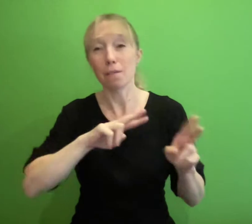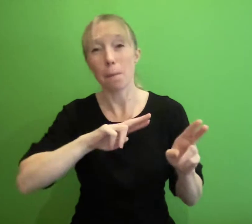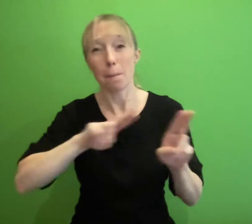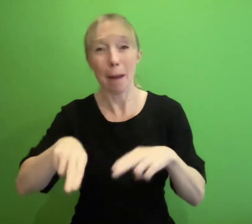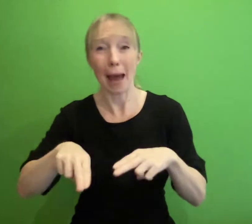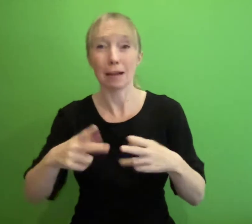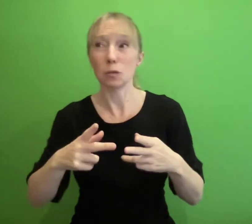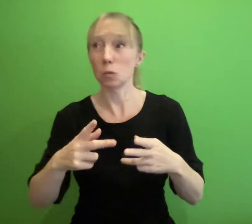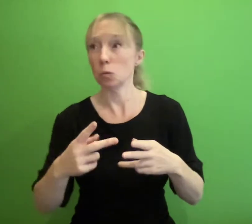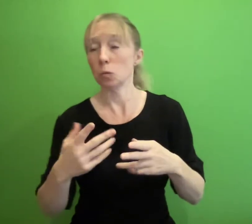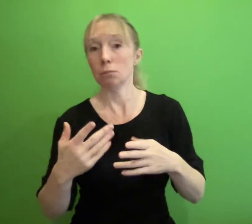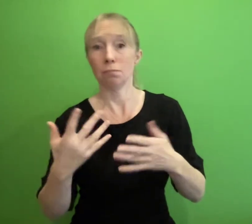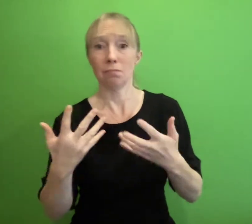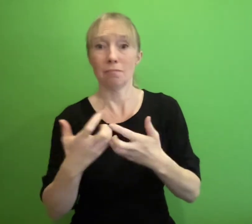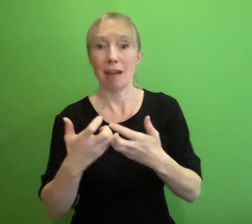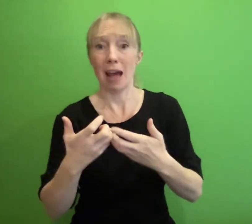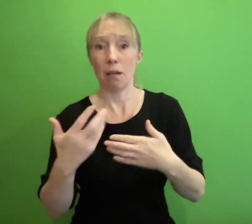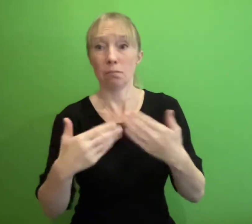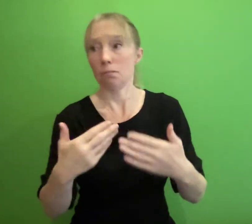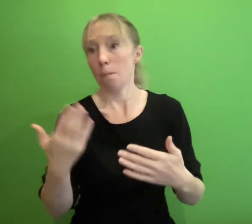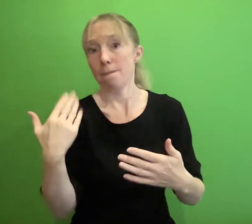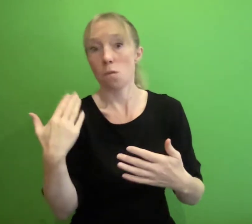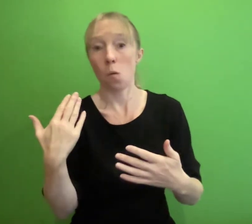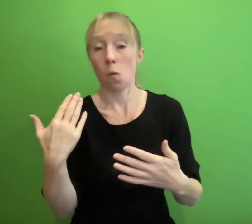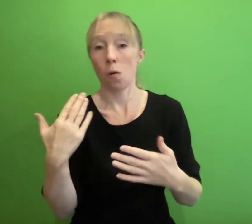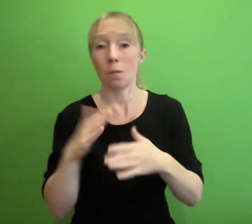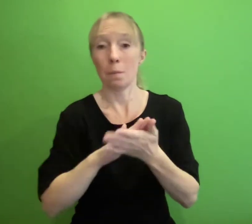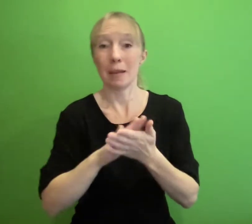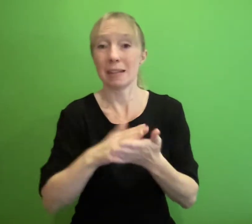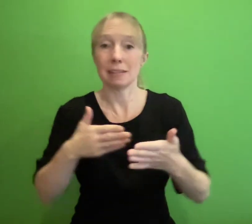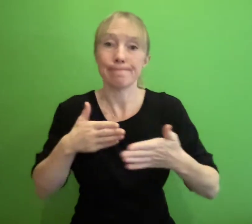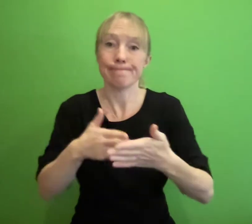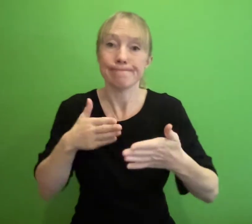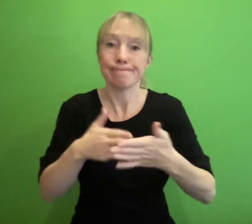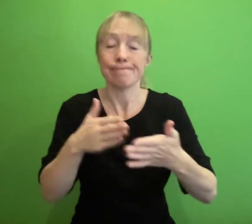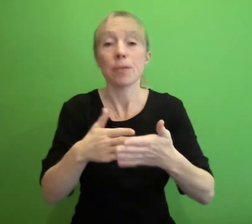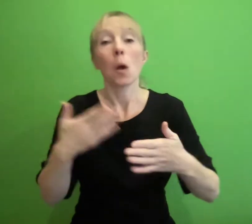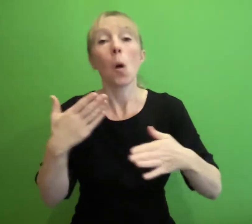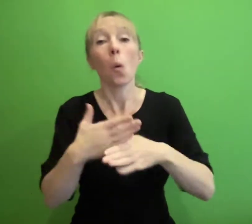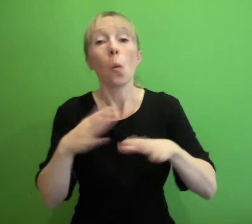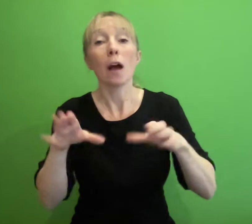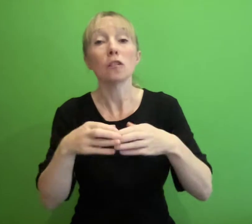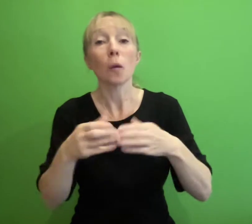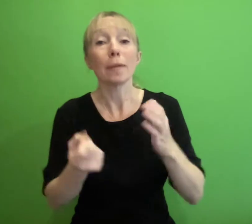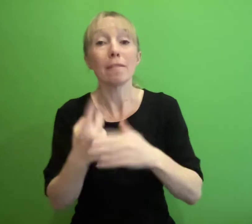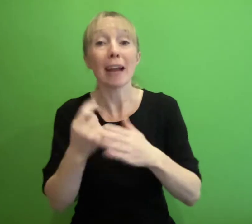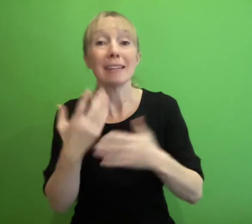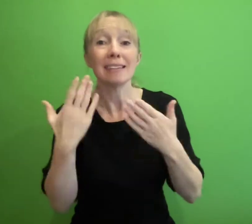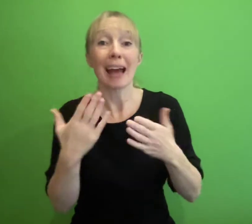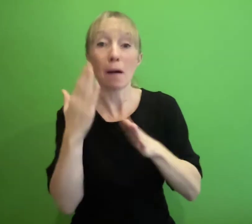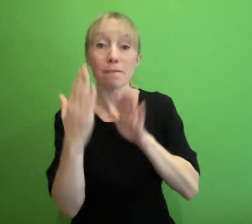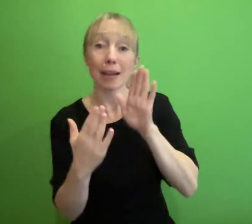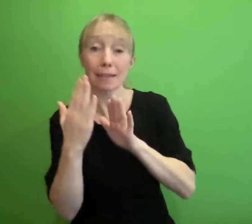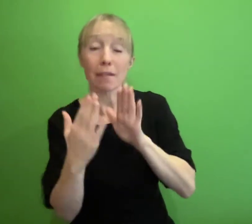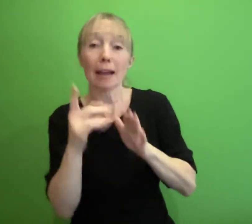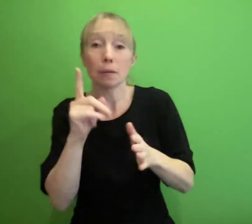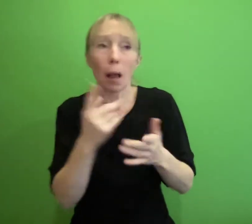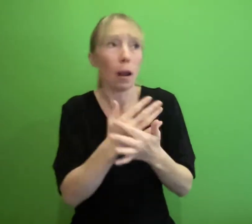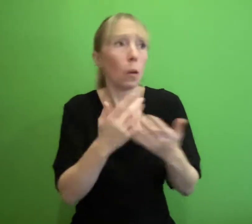provision. Workshops and events are returning to being in person at a time when many are still shielding following the